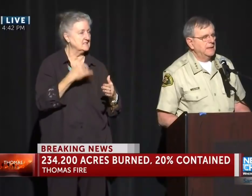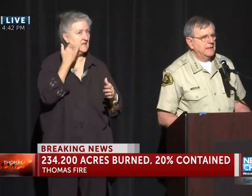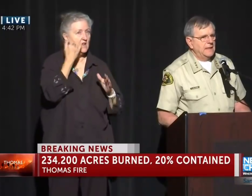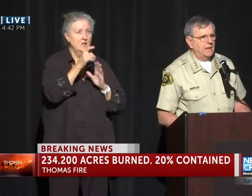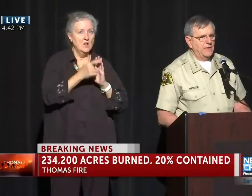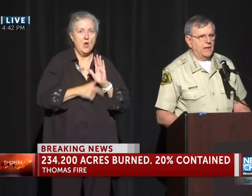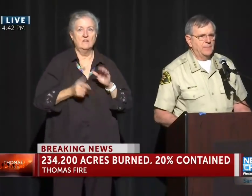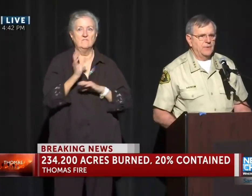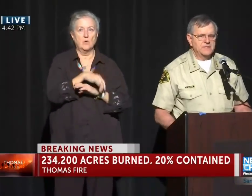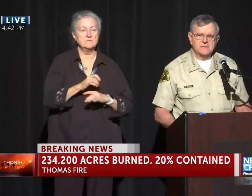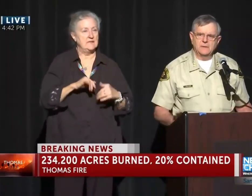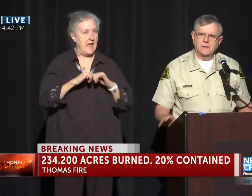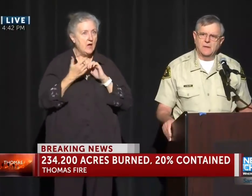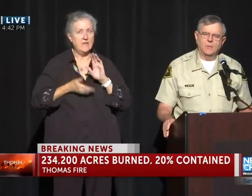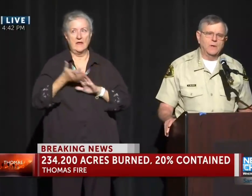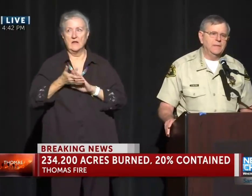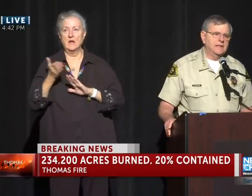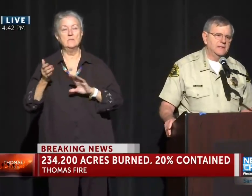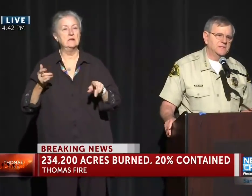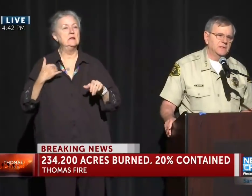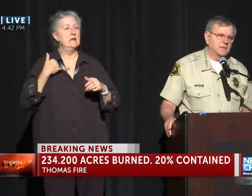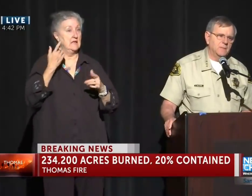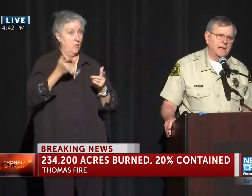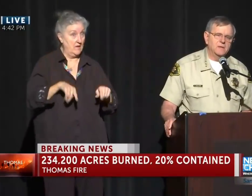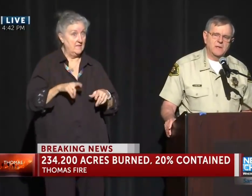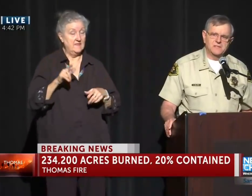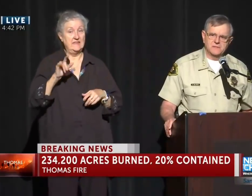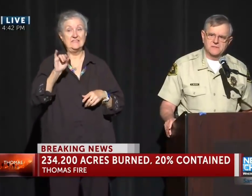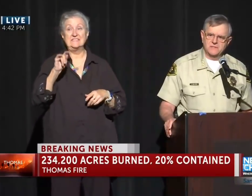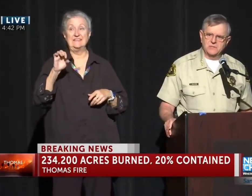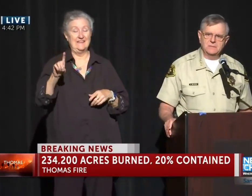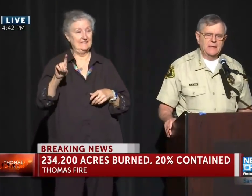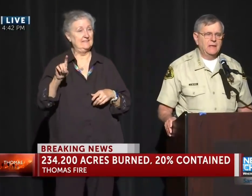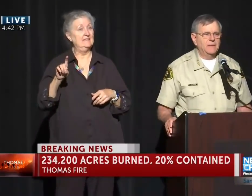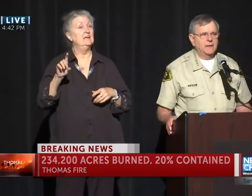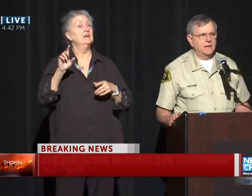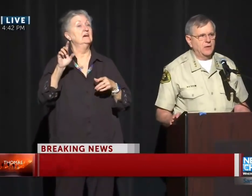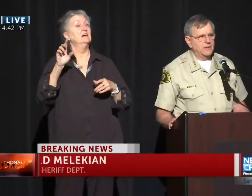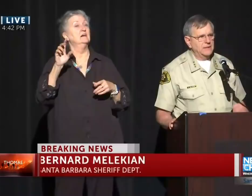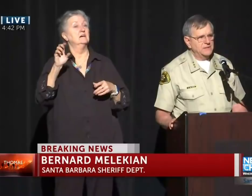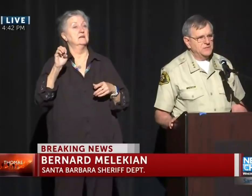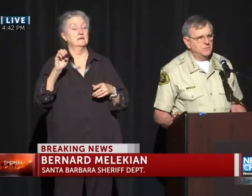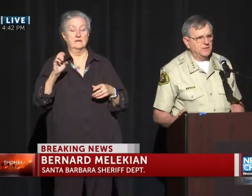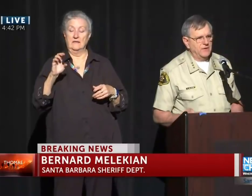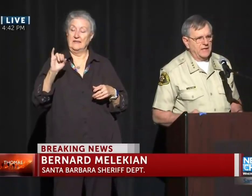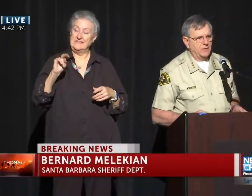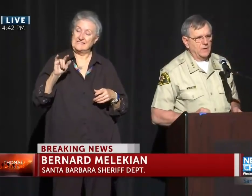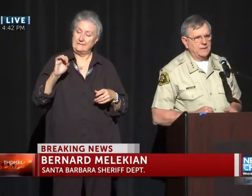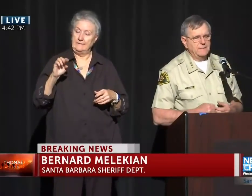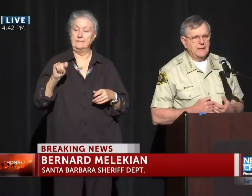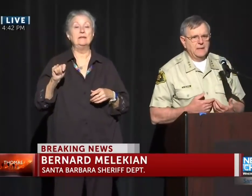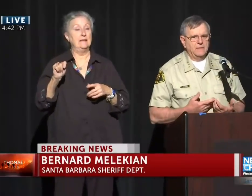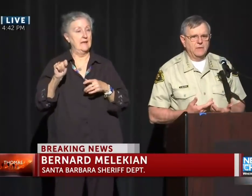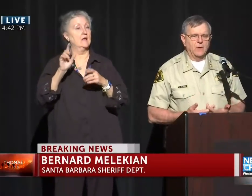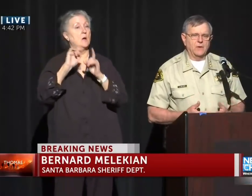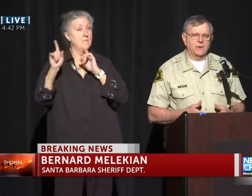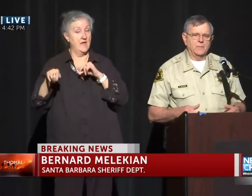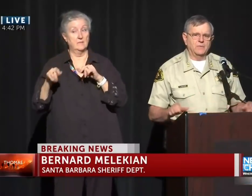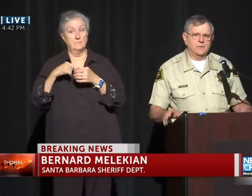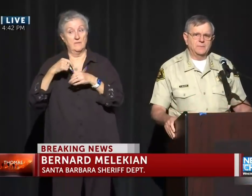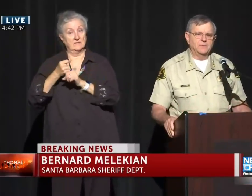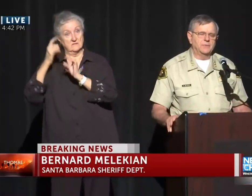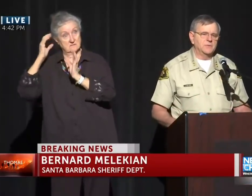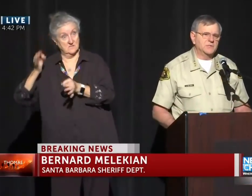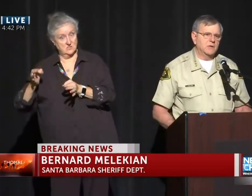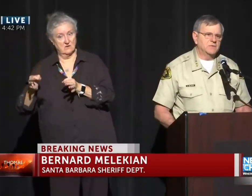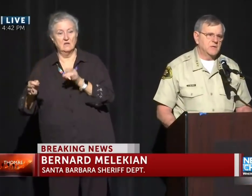and how that operates. When the incident command makes a decision that an area is to be evacuated, there are